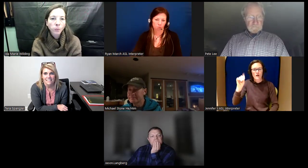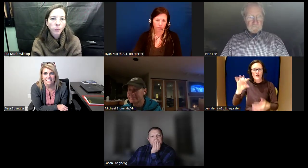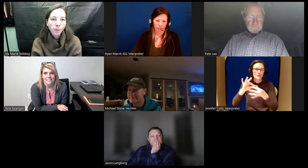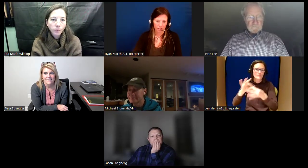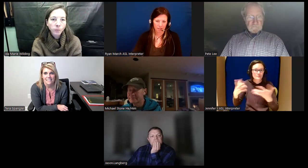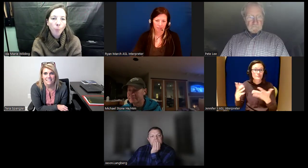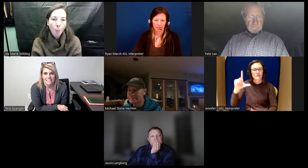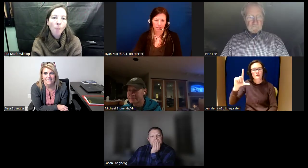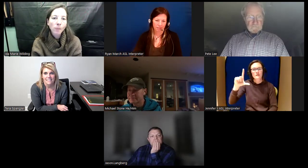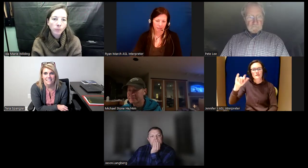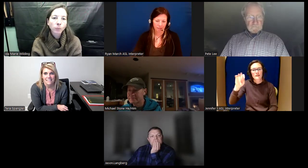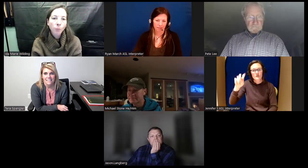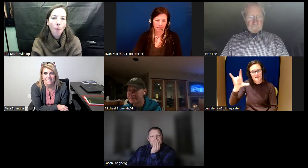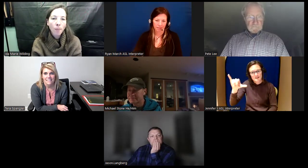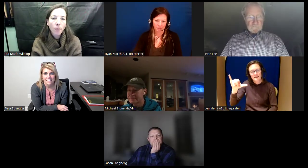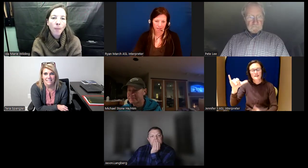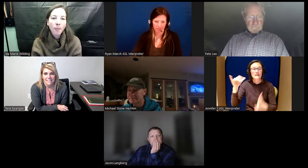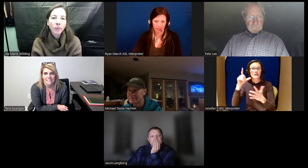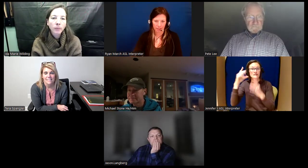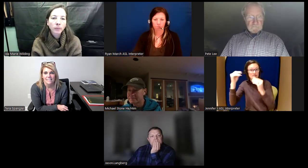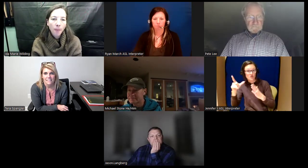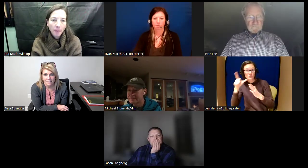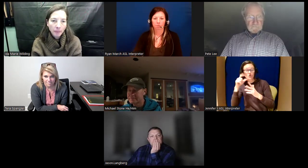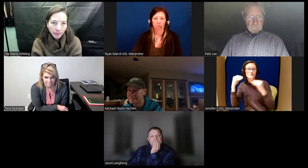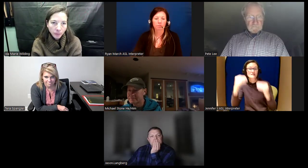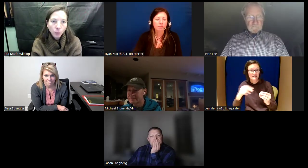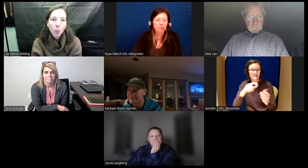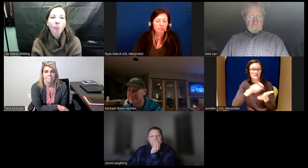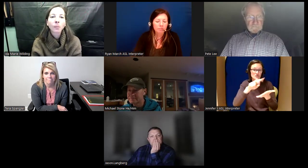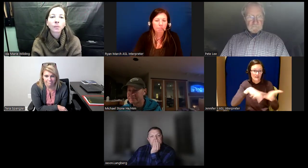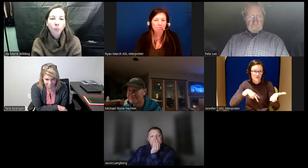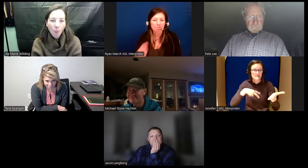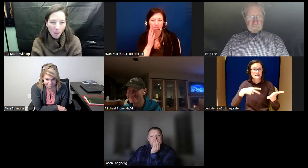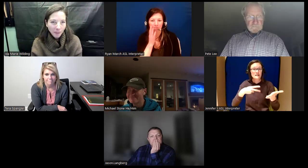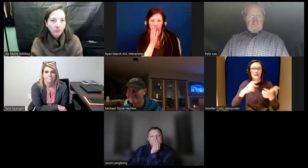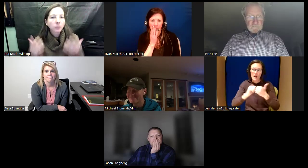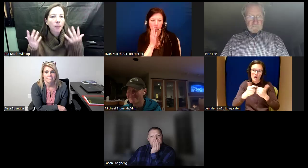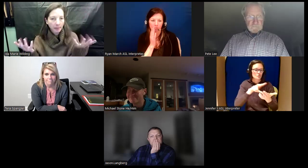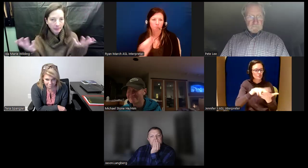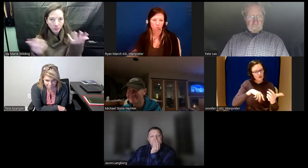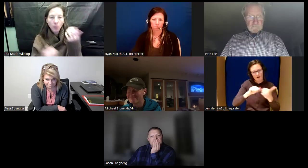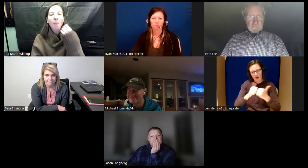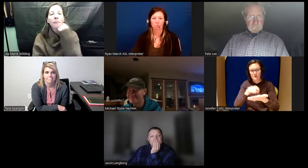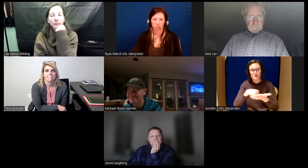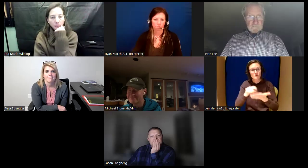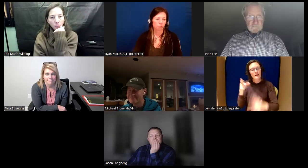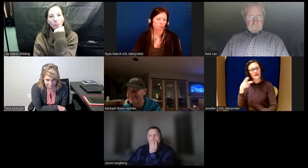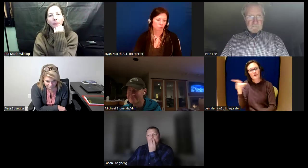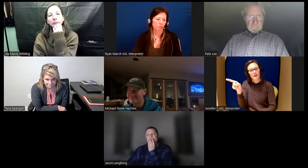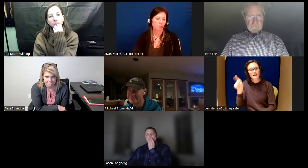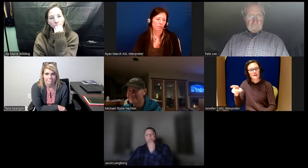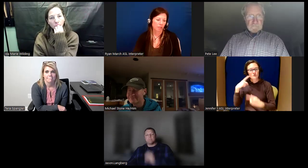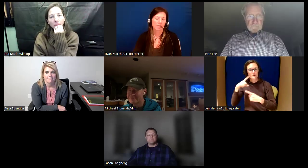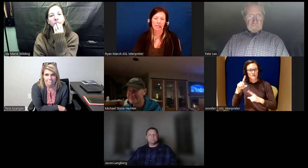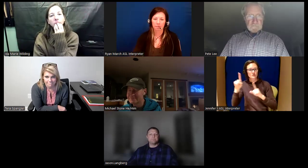teachers who teach kids literacy, how to read and write, need to achieve